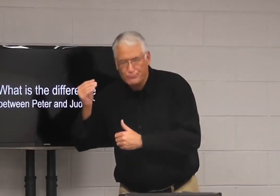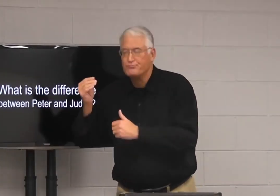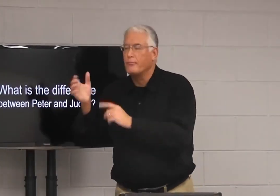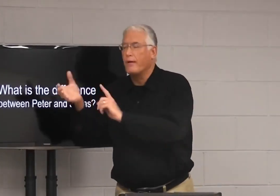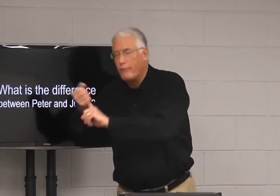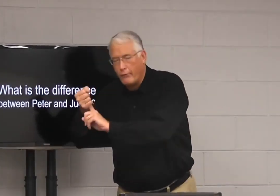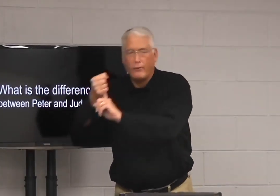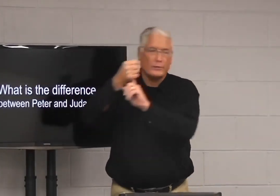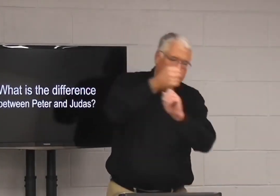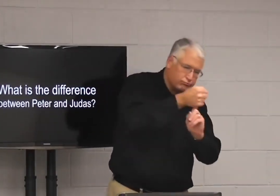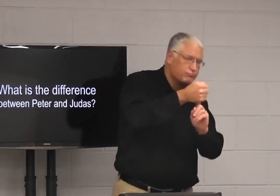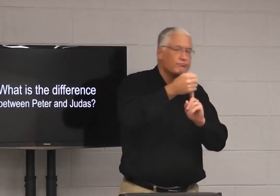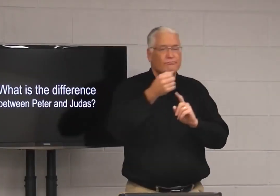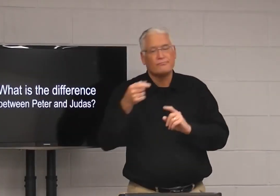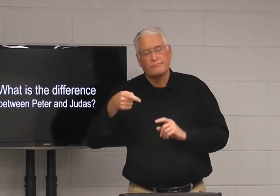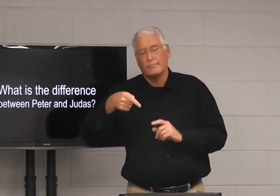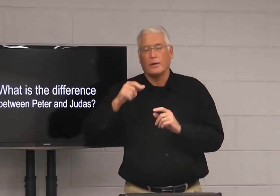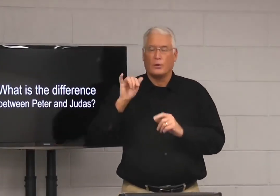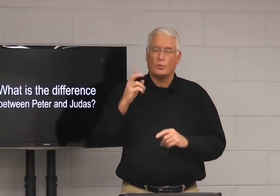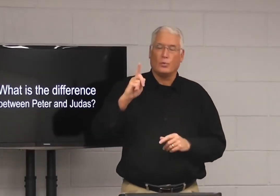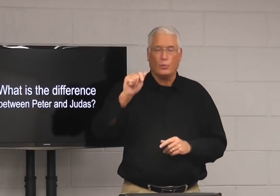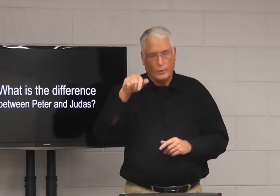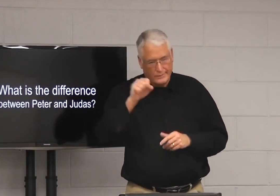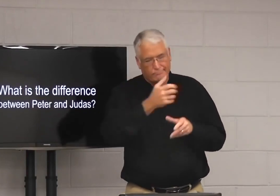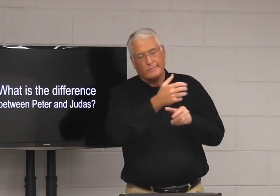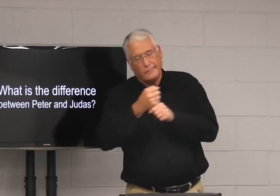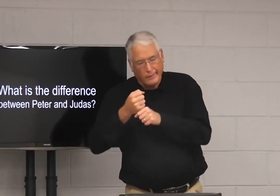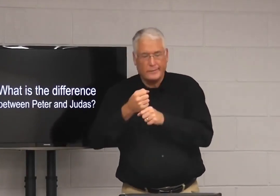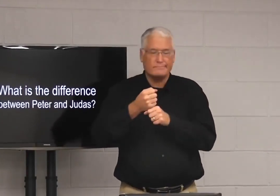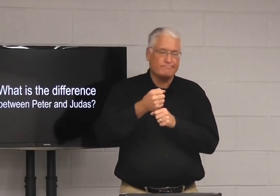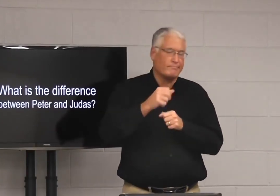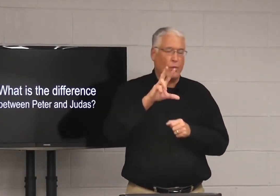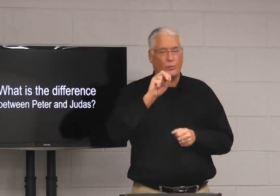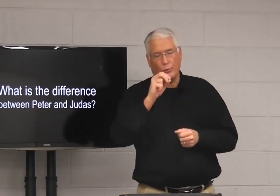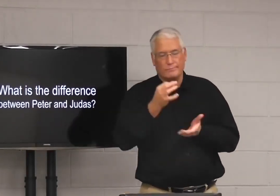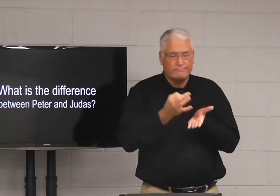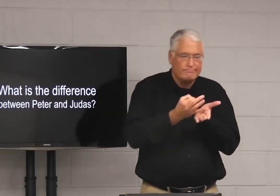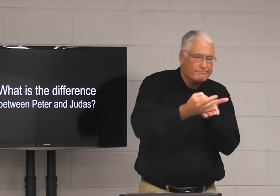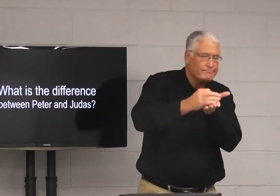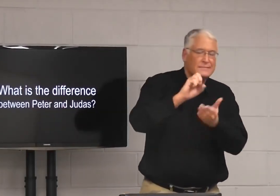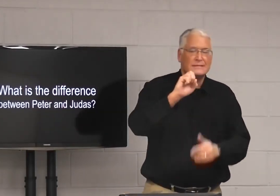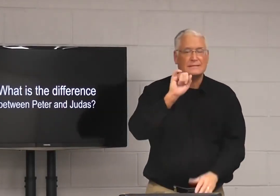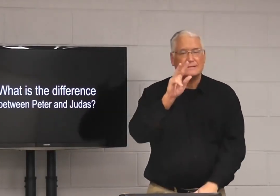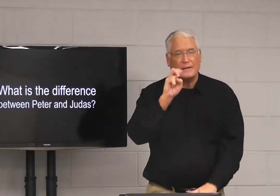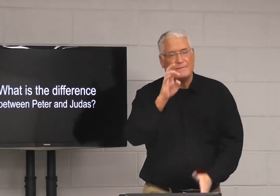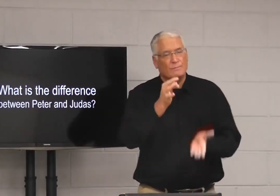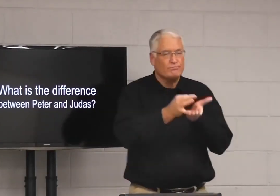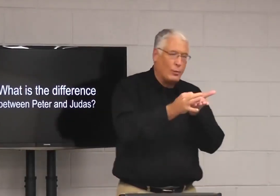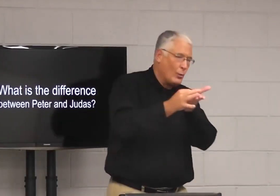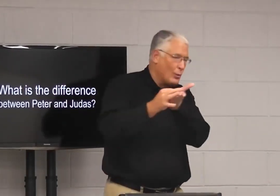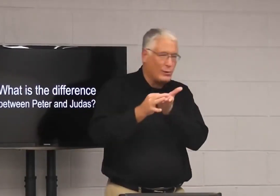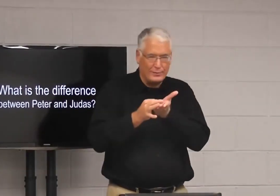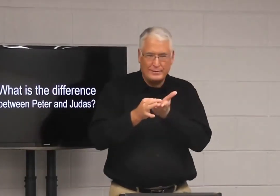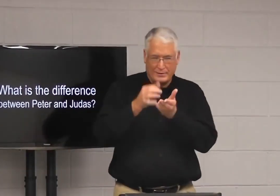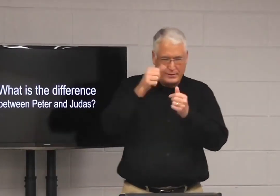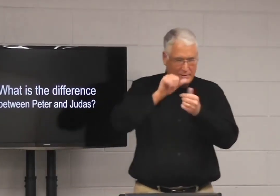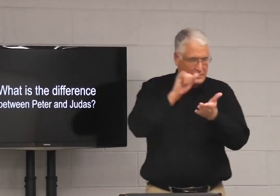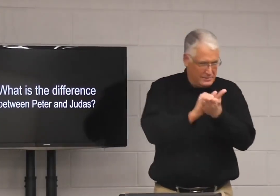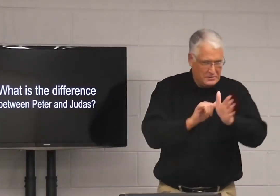he kissed Jesus, and they arrested him. And Judas got 30 silver coins.